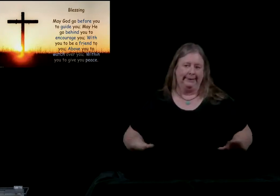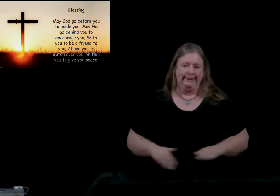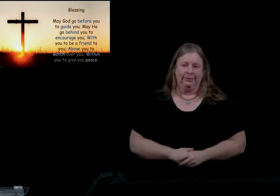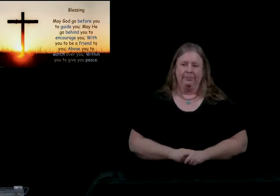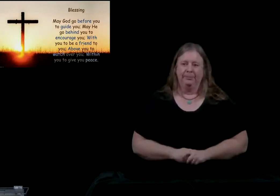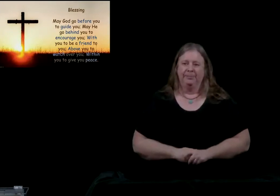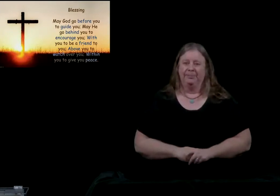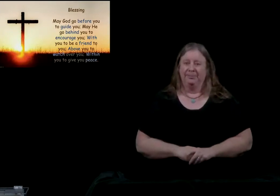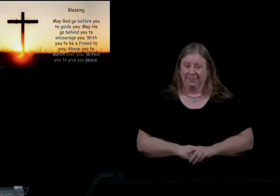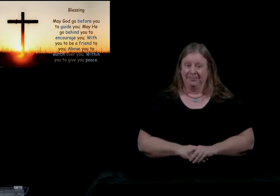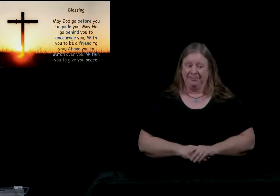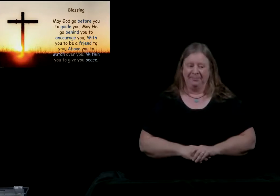peace.